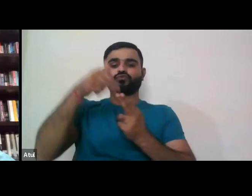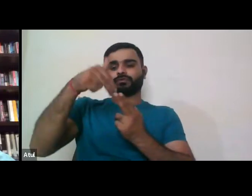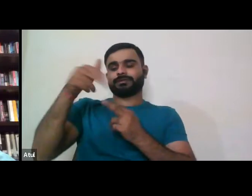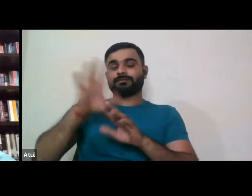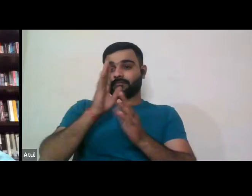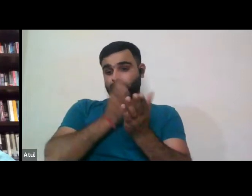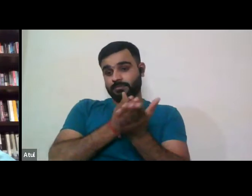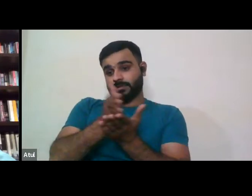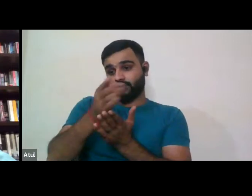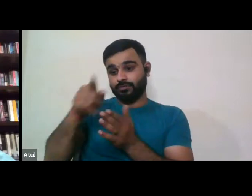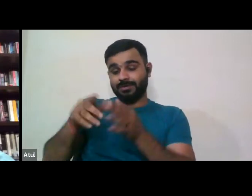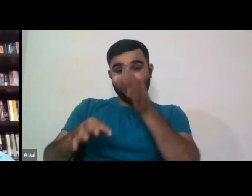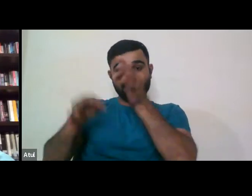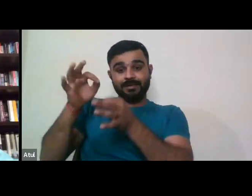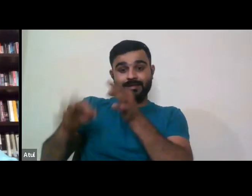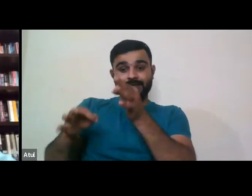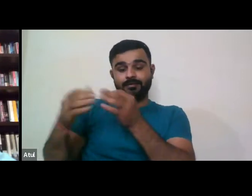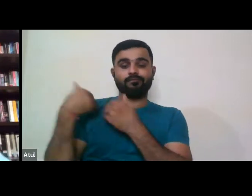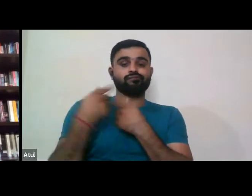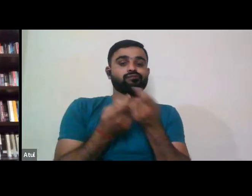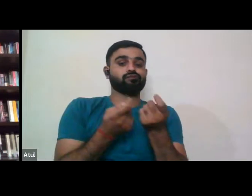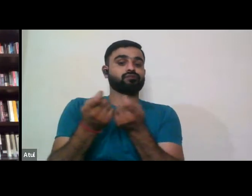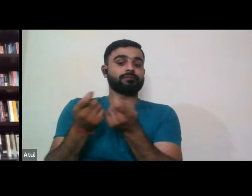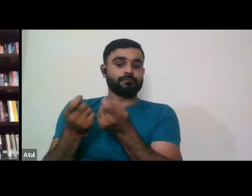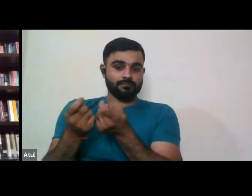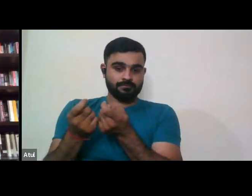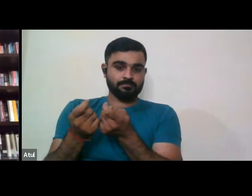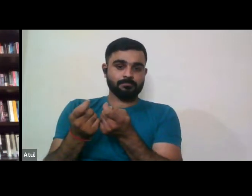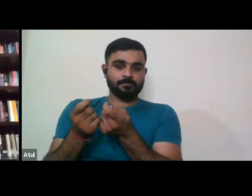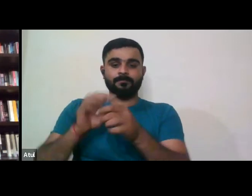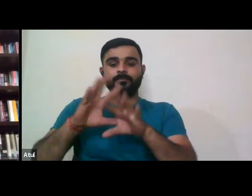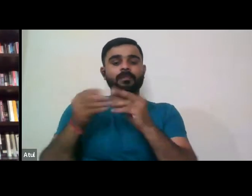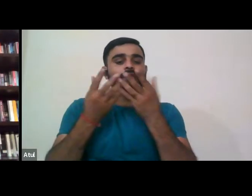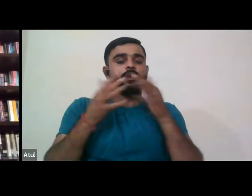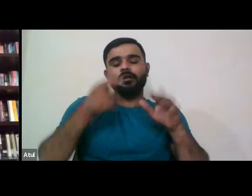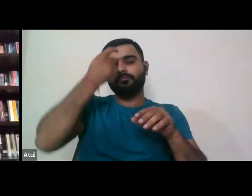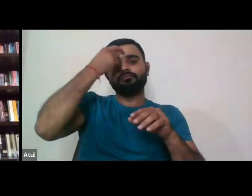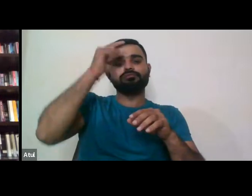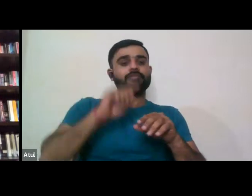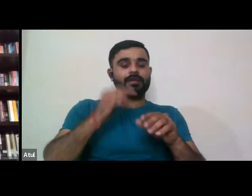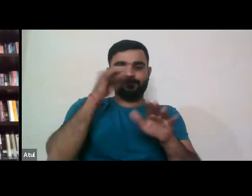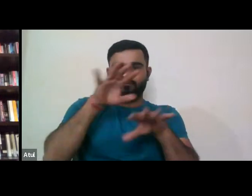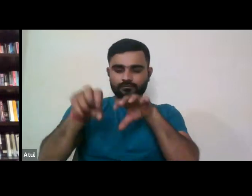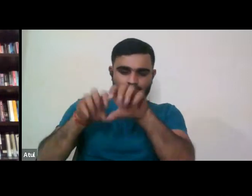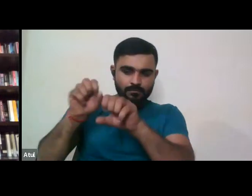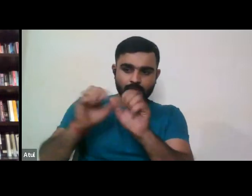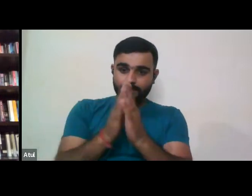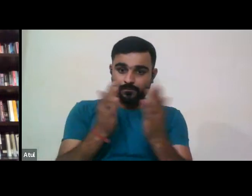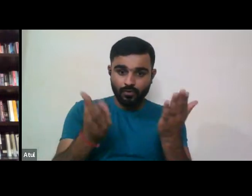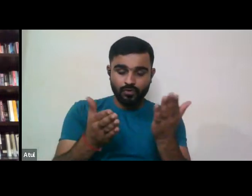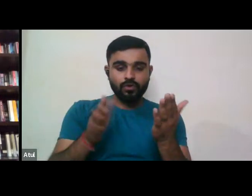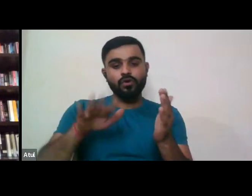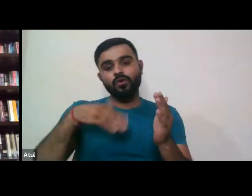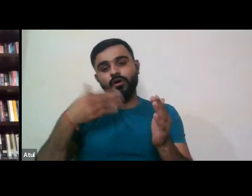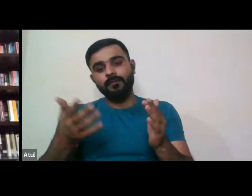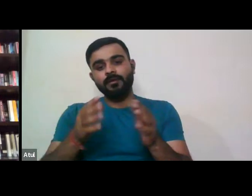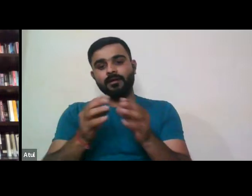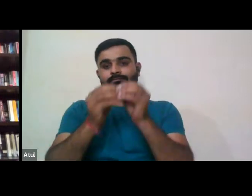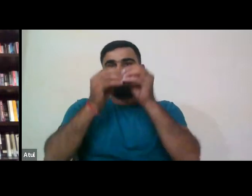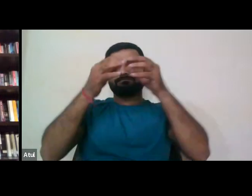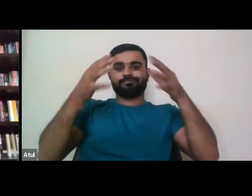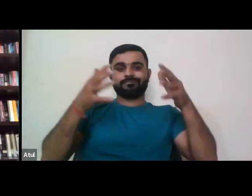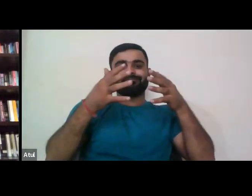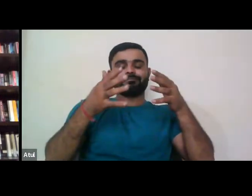direction in which the judiciary is headed on any of the issues that you identify in the book, or even, larger set